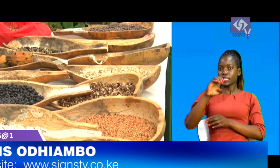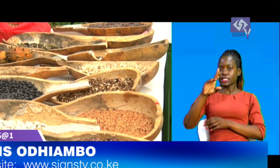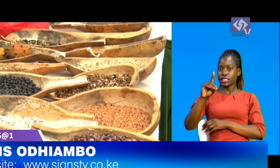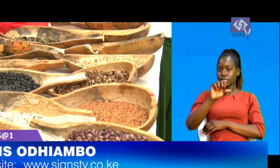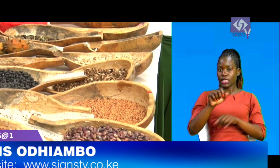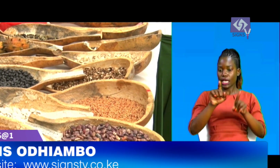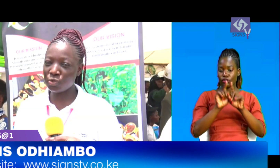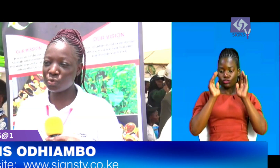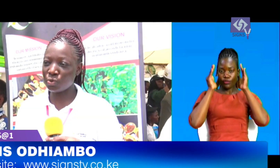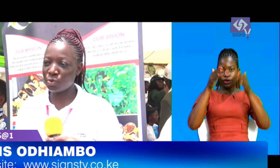focus is also